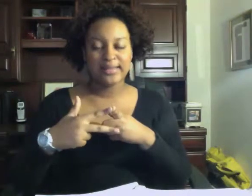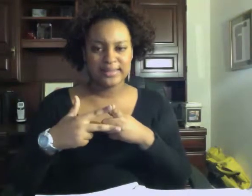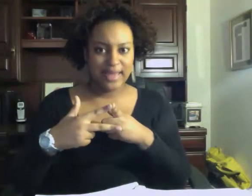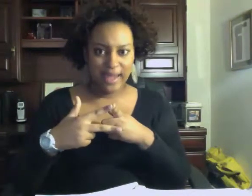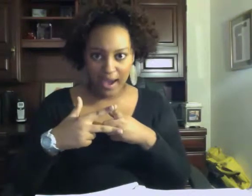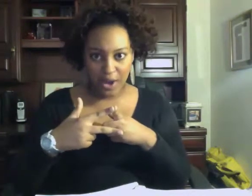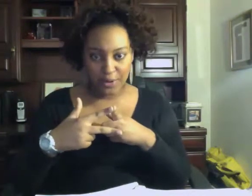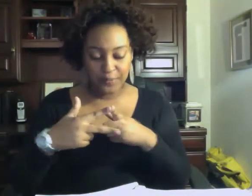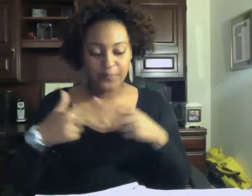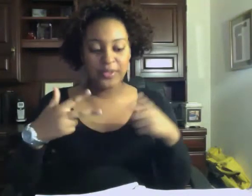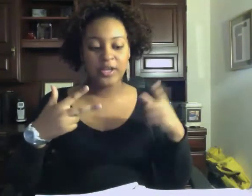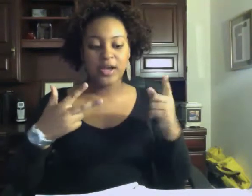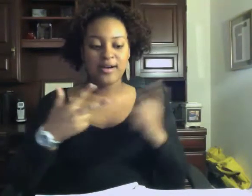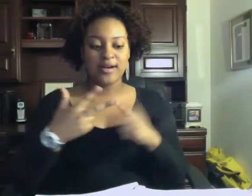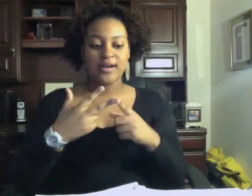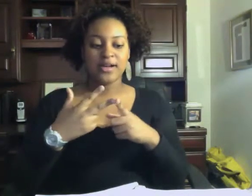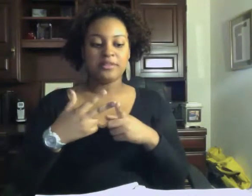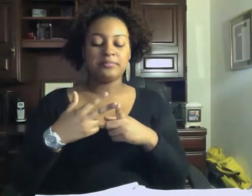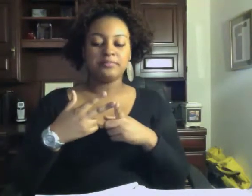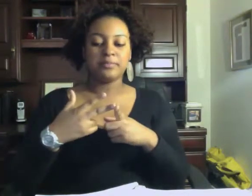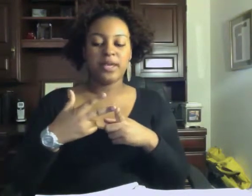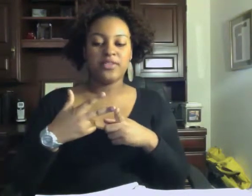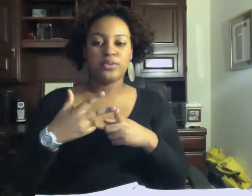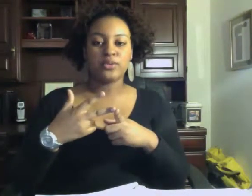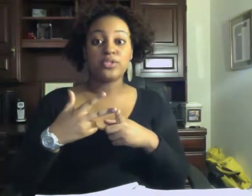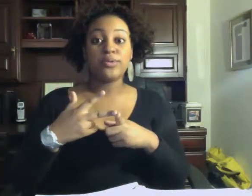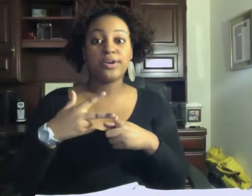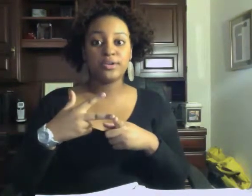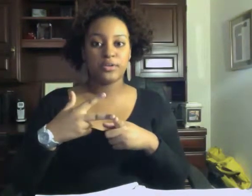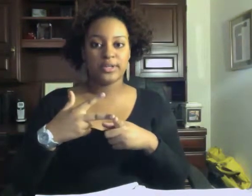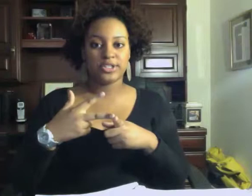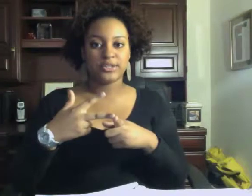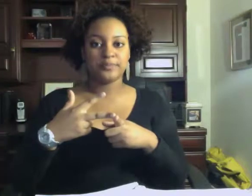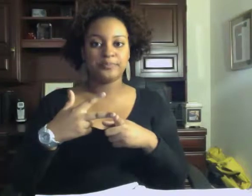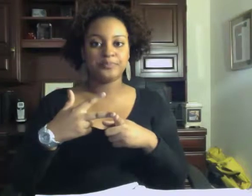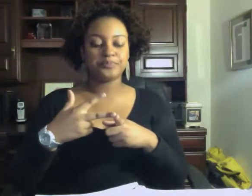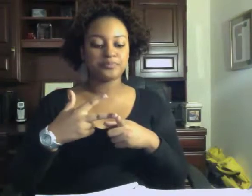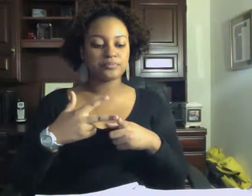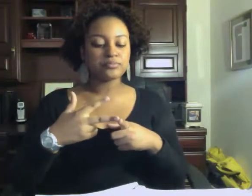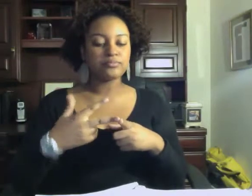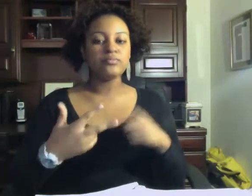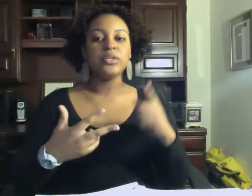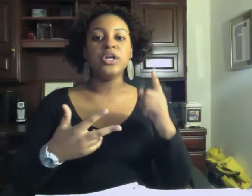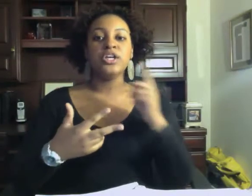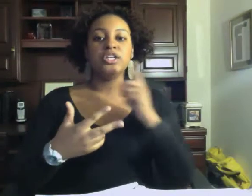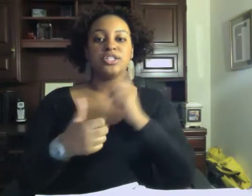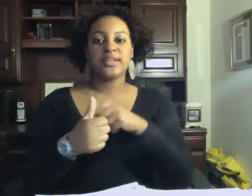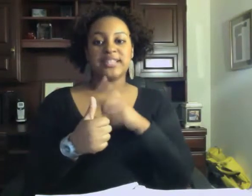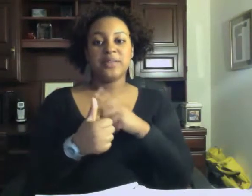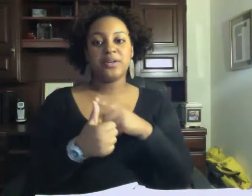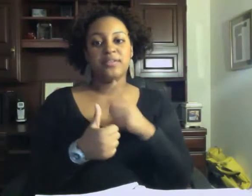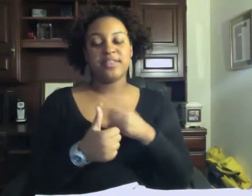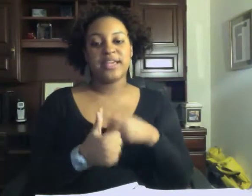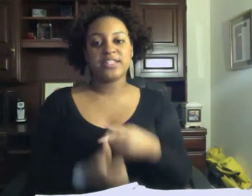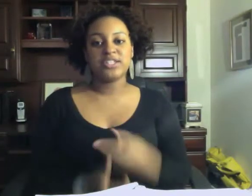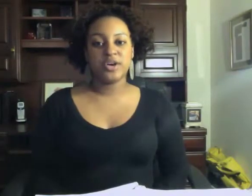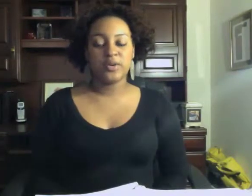the how, and the rhetorical question. So example of the yes-no